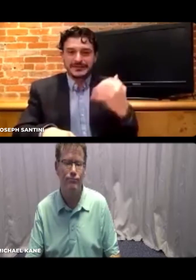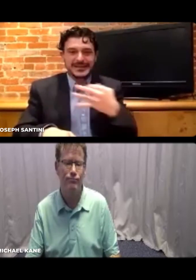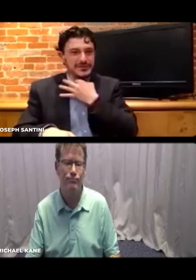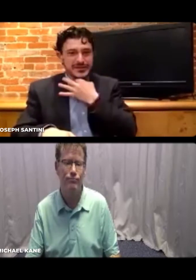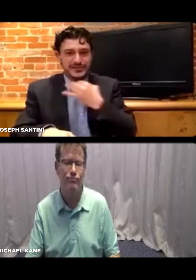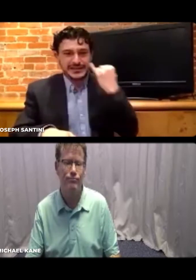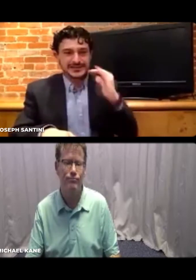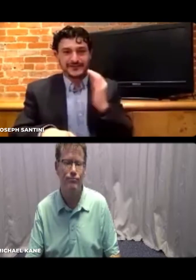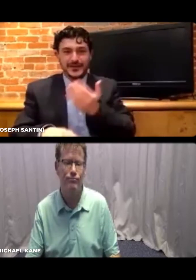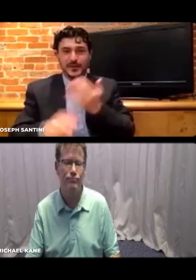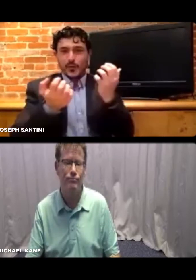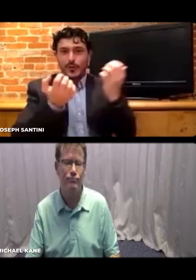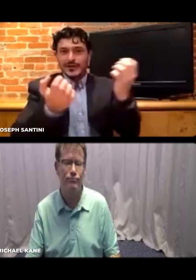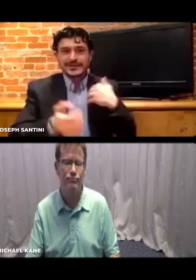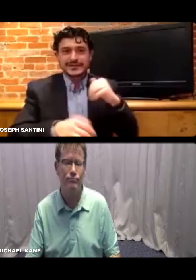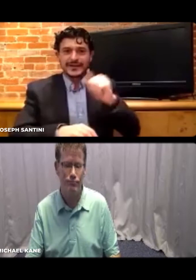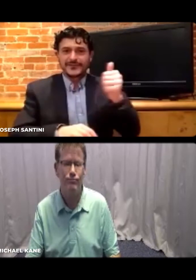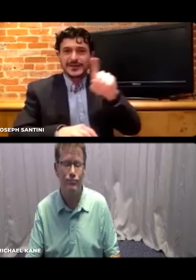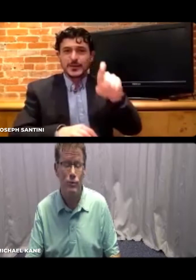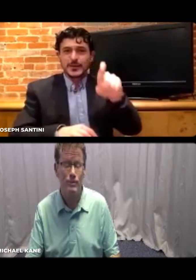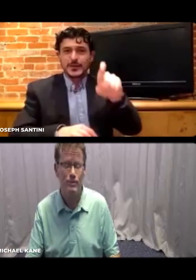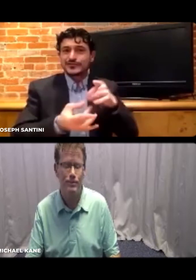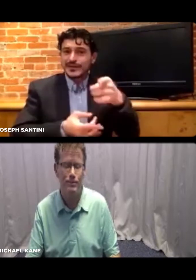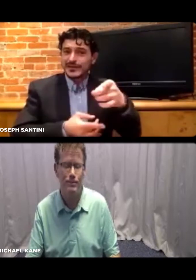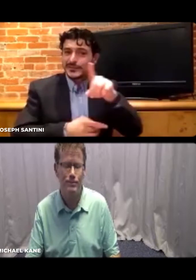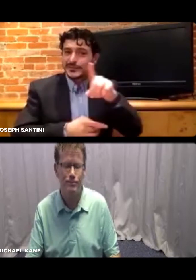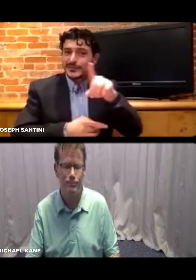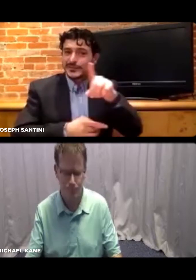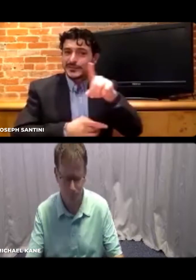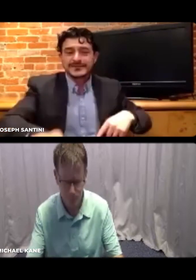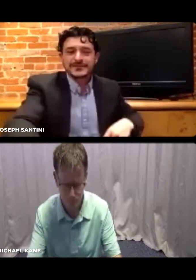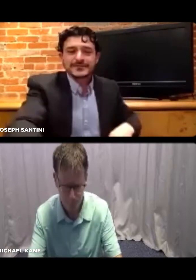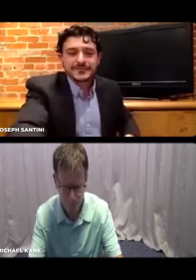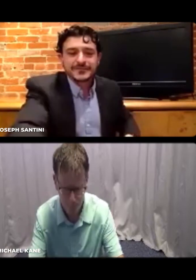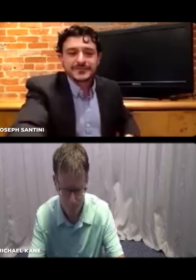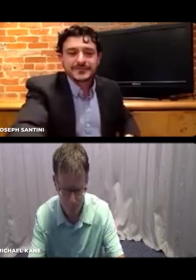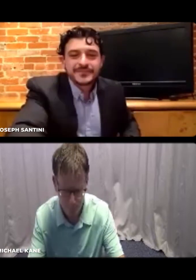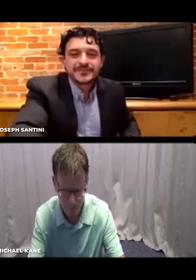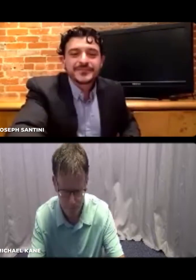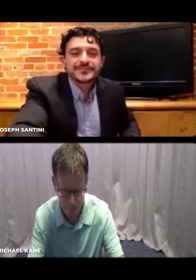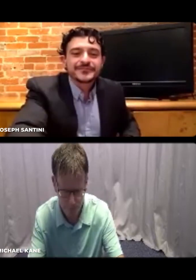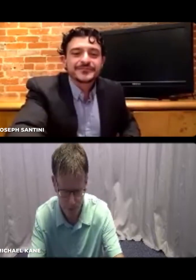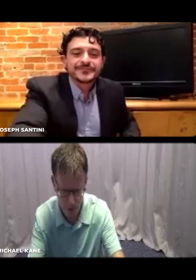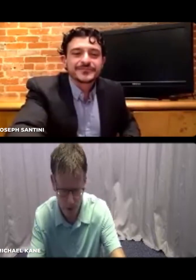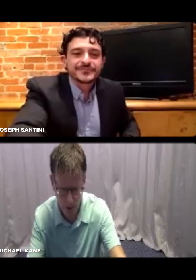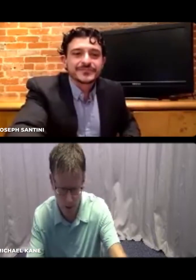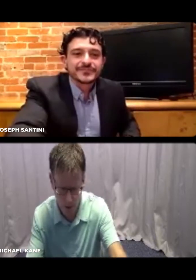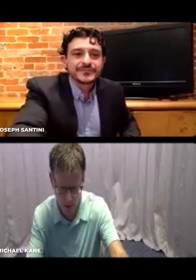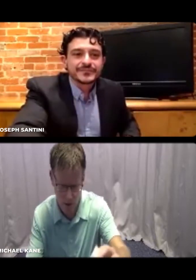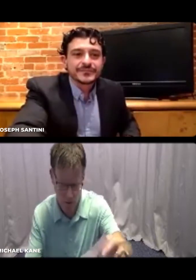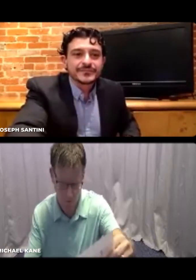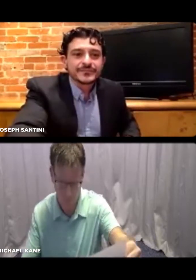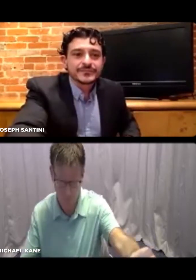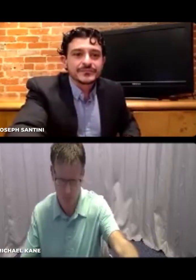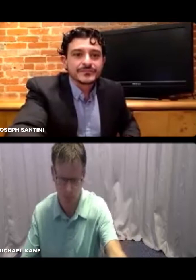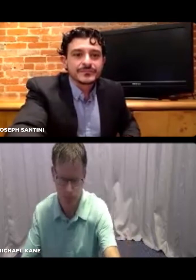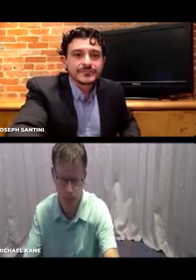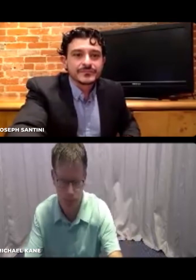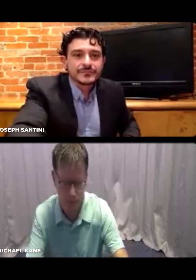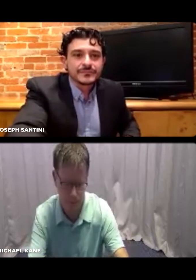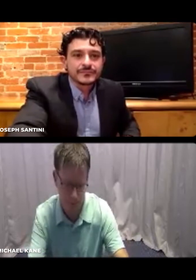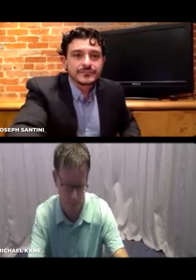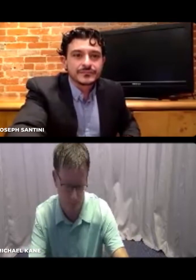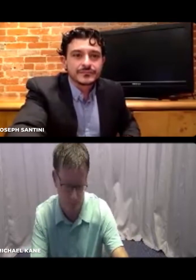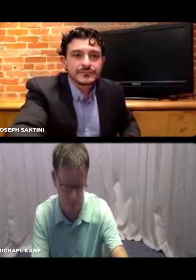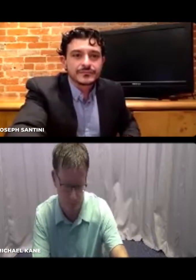people start thinking about that, especially our deaf youth. And I also wonder what our audience thinks about this. Let's open up the floor to them and